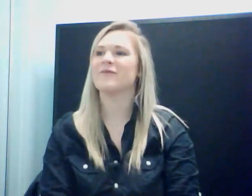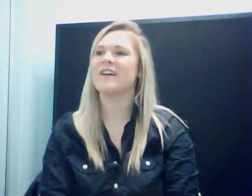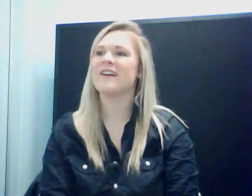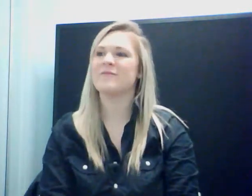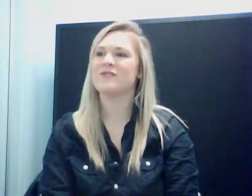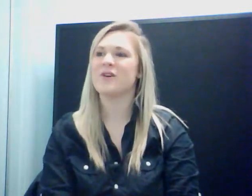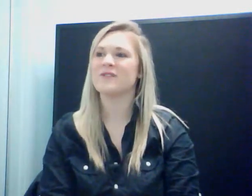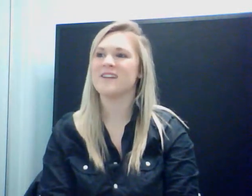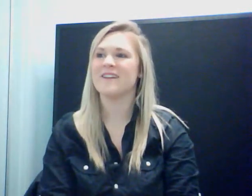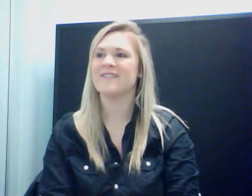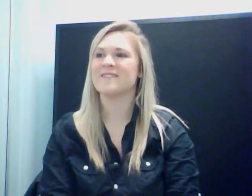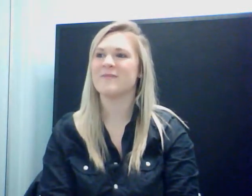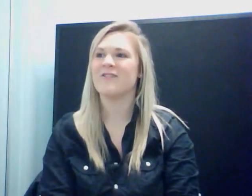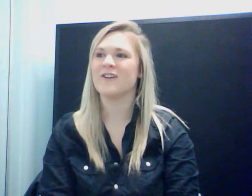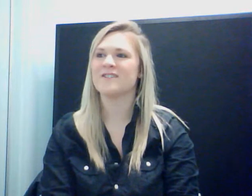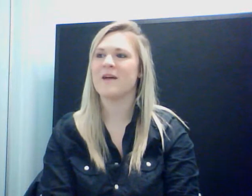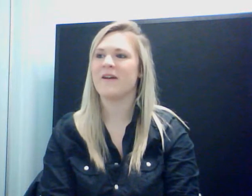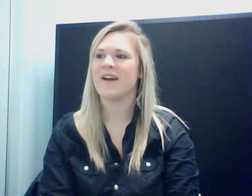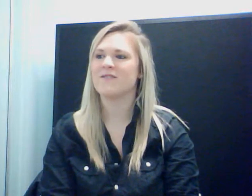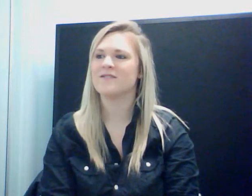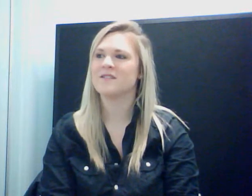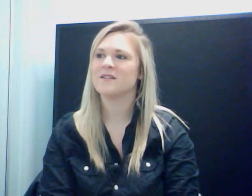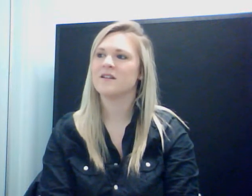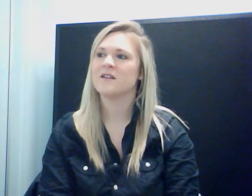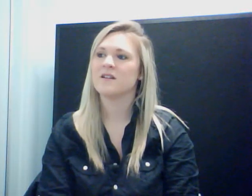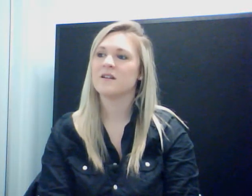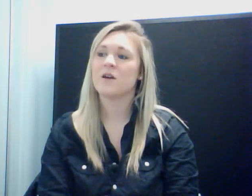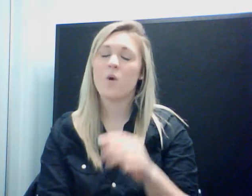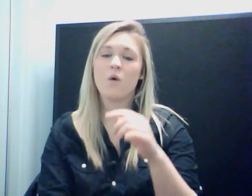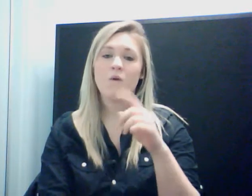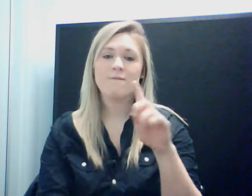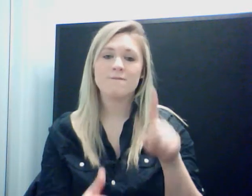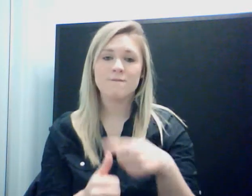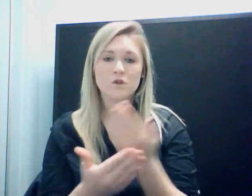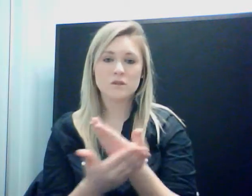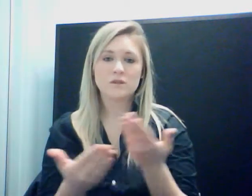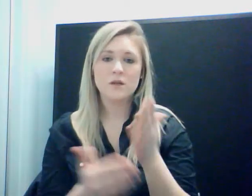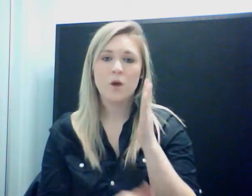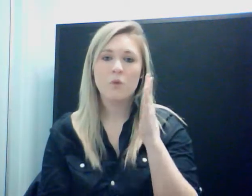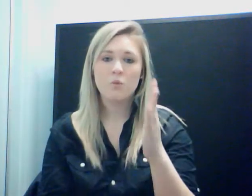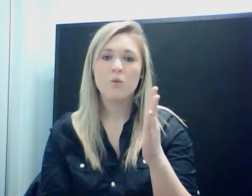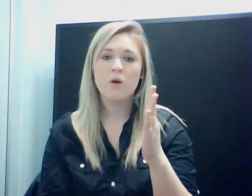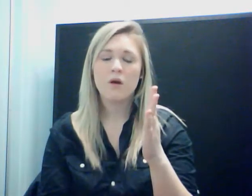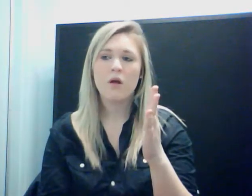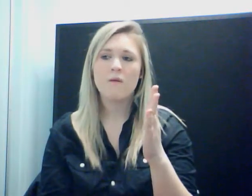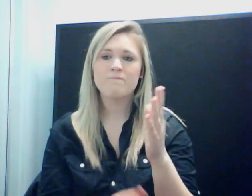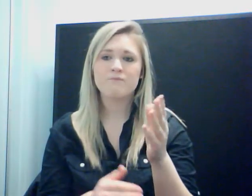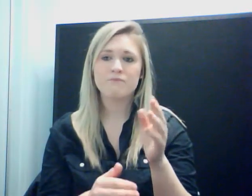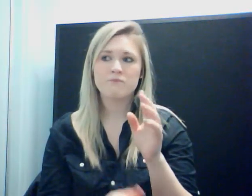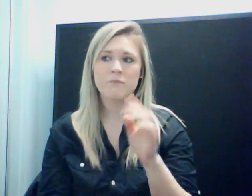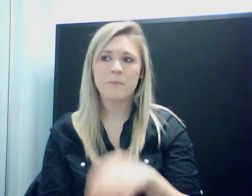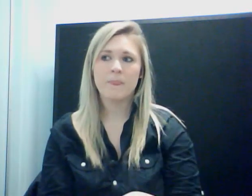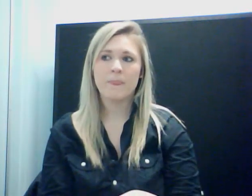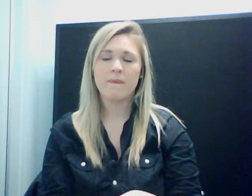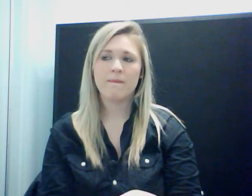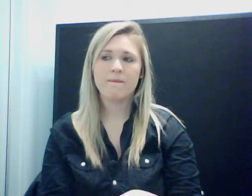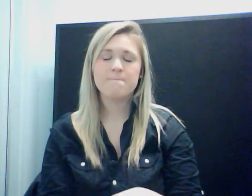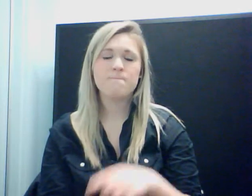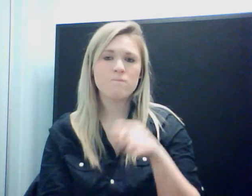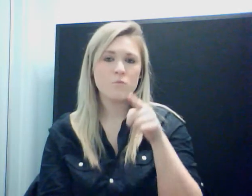ready. I'm so excited. This is my first time buying a house. What I'm asking you to do, while I'm preparing a few of the papers, is to fill out this credit report